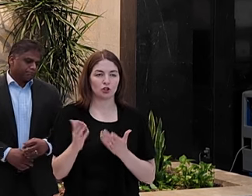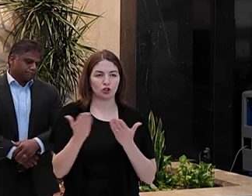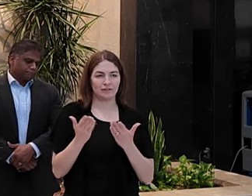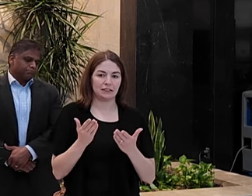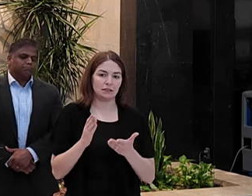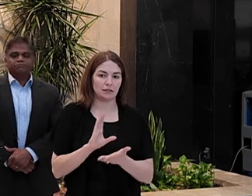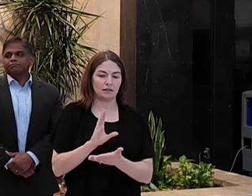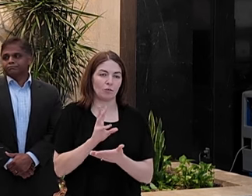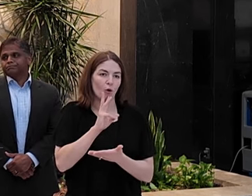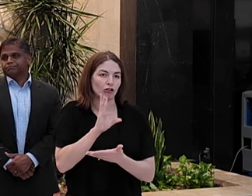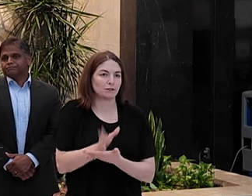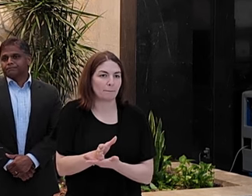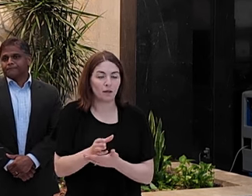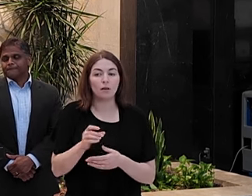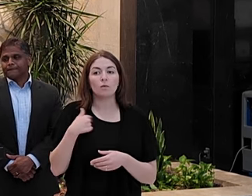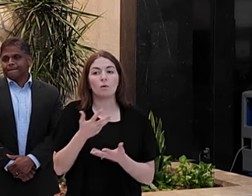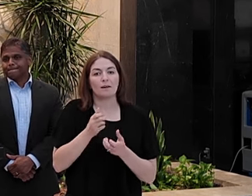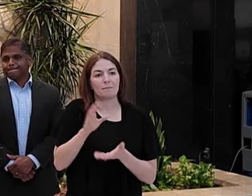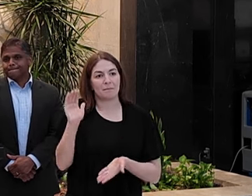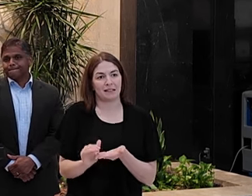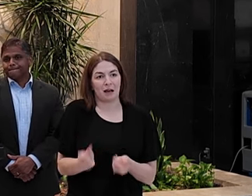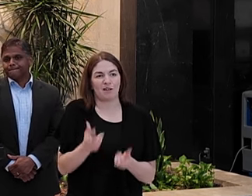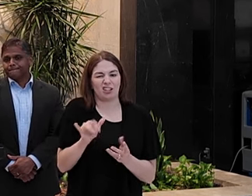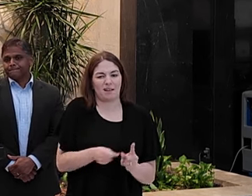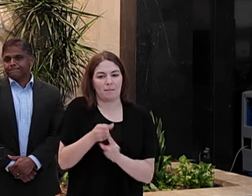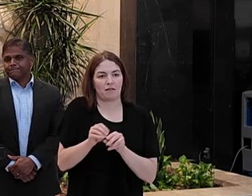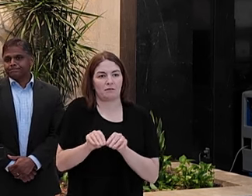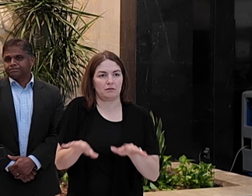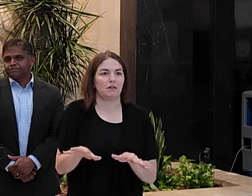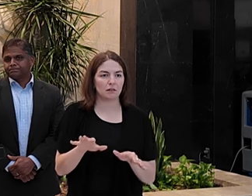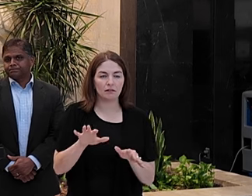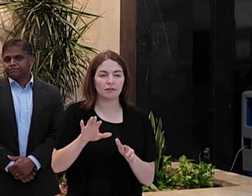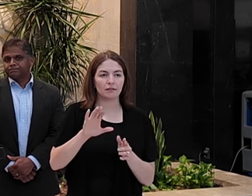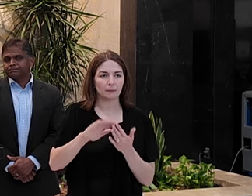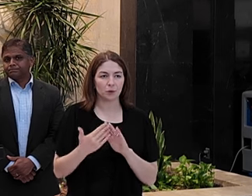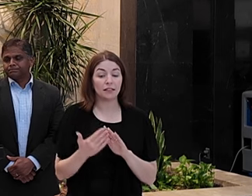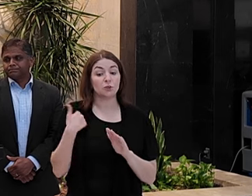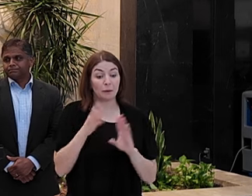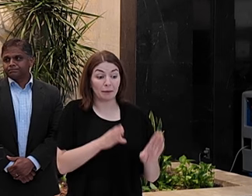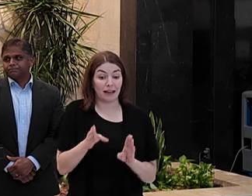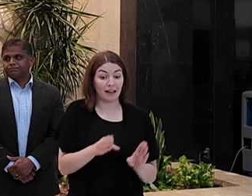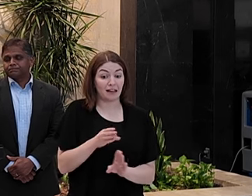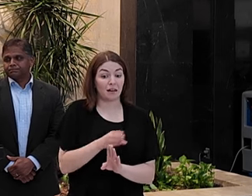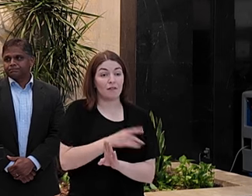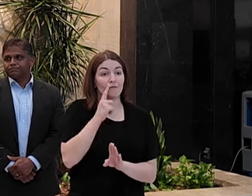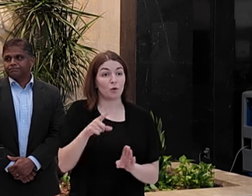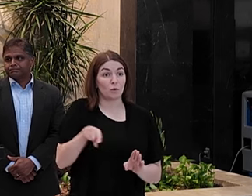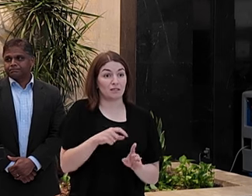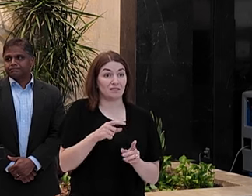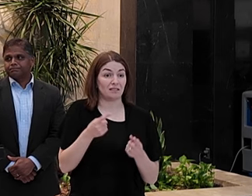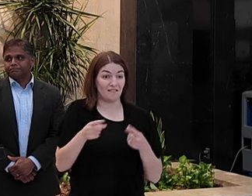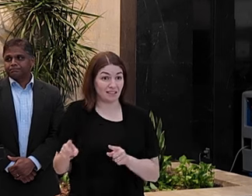We minimize the impact to the community. So we plan for those events in the event that they do occur, and we respond very quickly to those events.